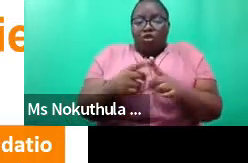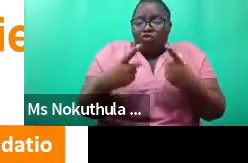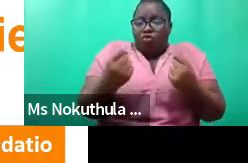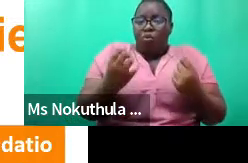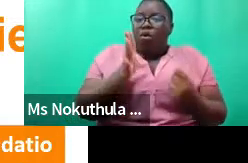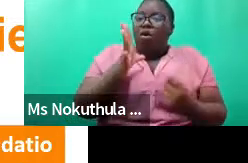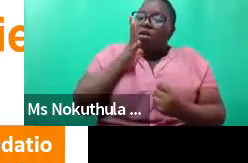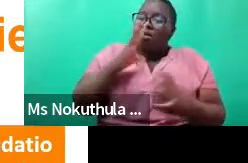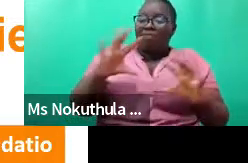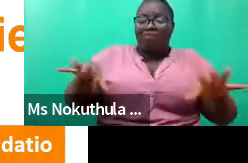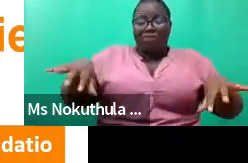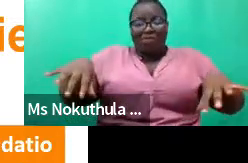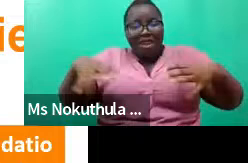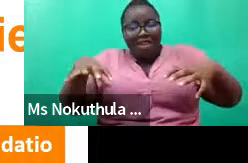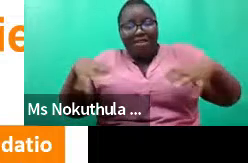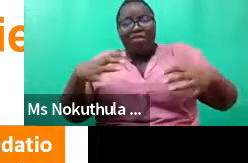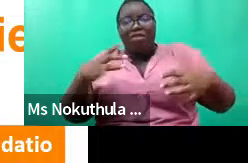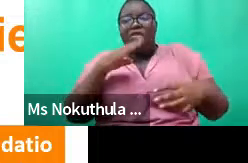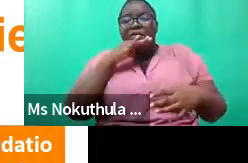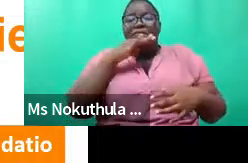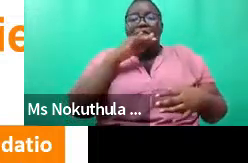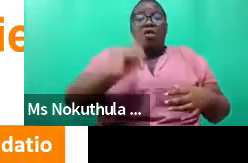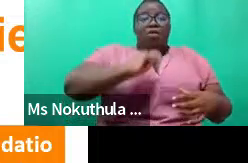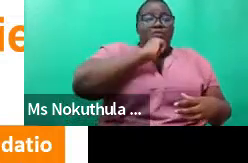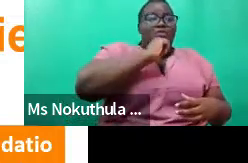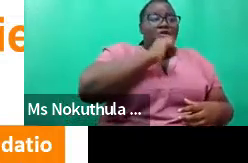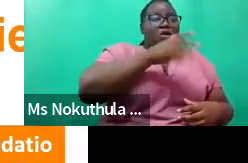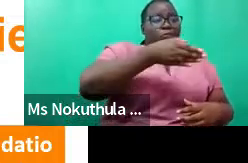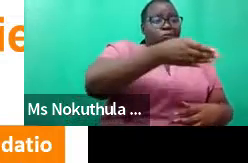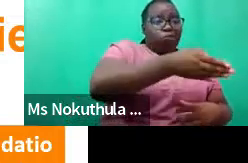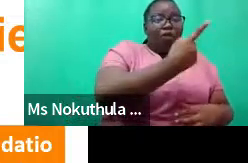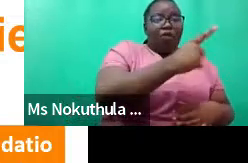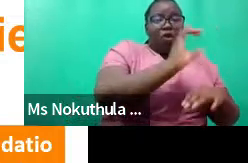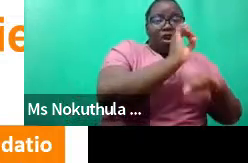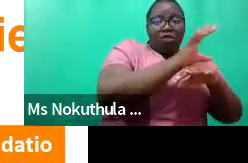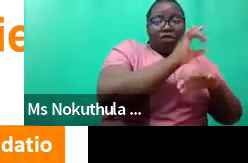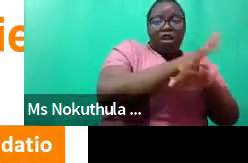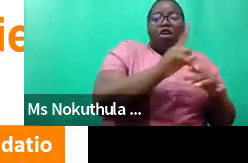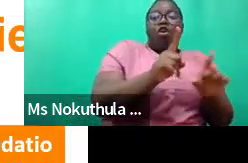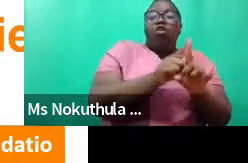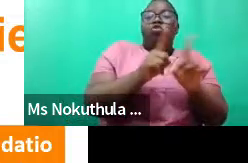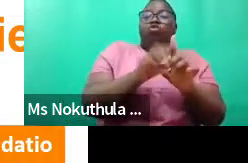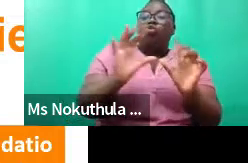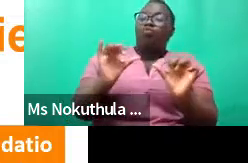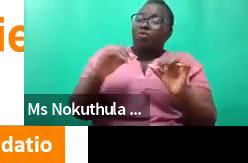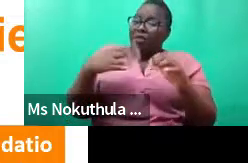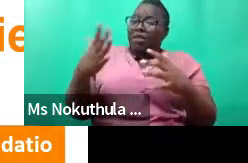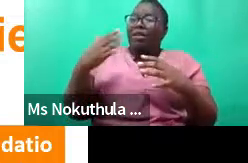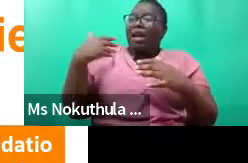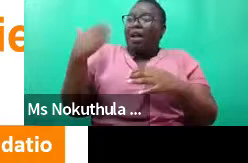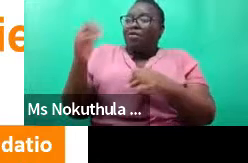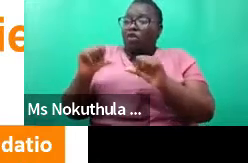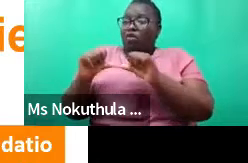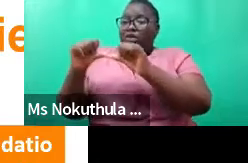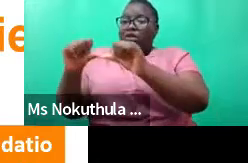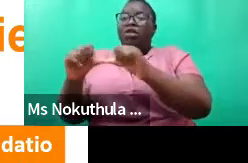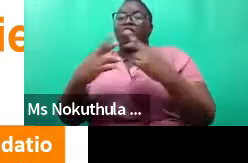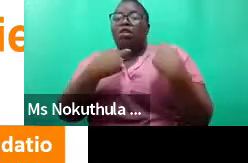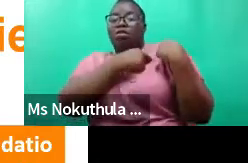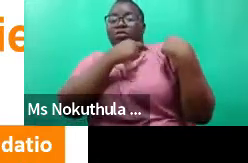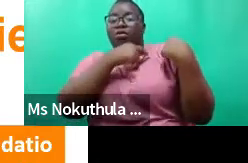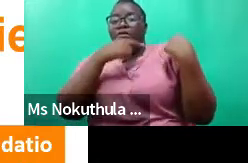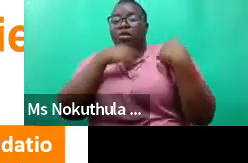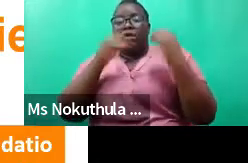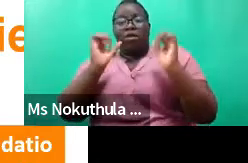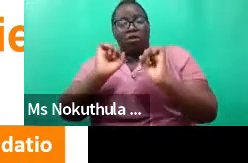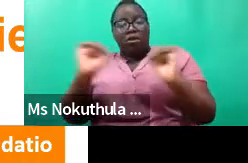could attend the session early in the morning, and then they were able to continue with all the responsibilities they had during the day. And they also said